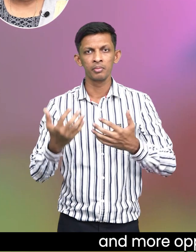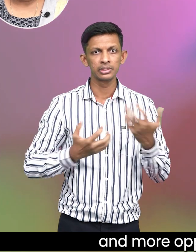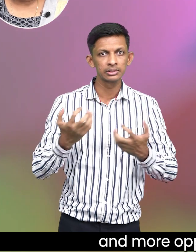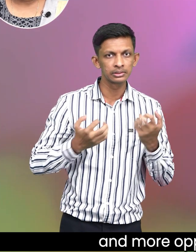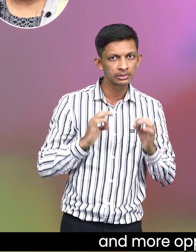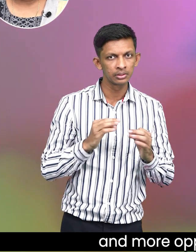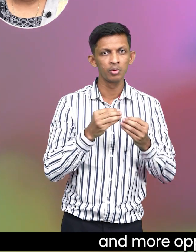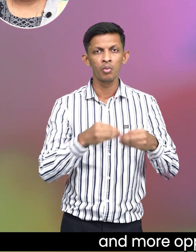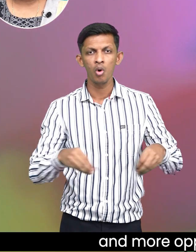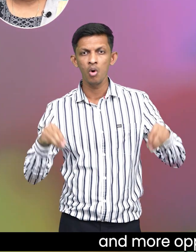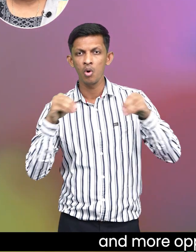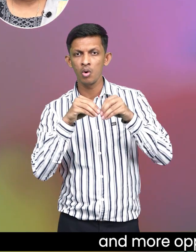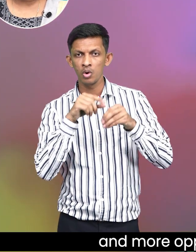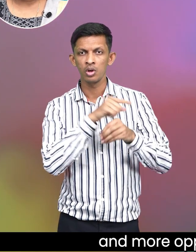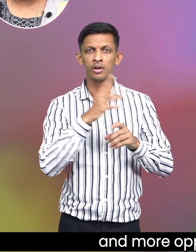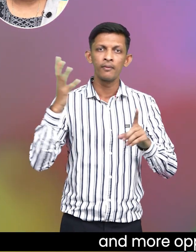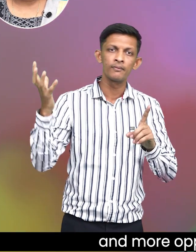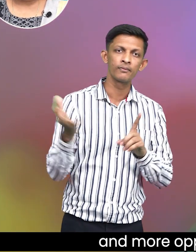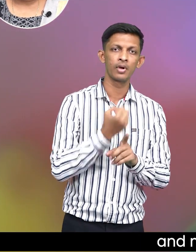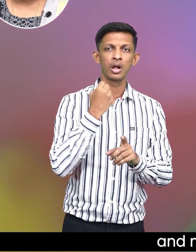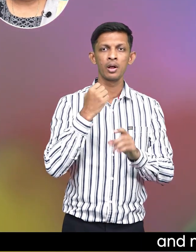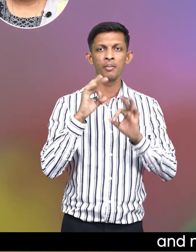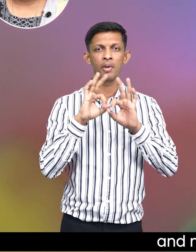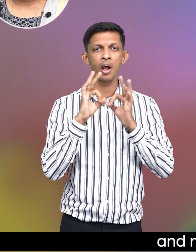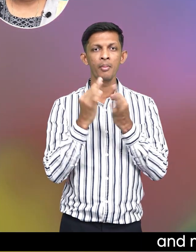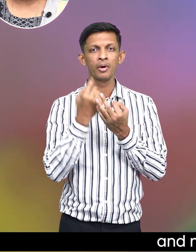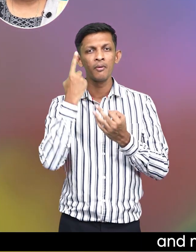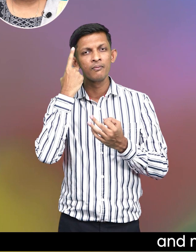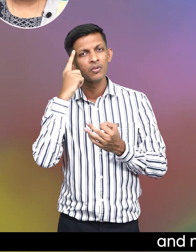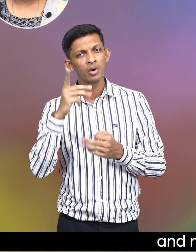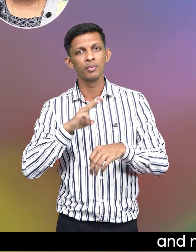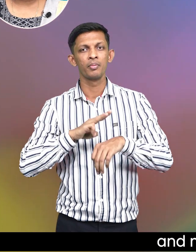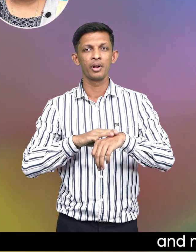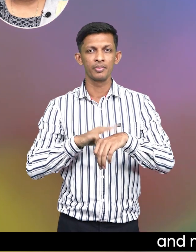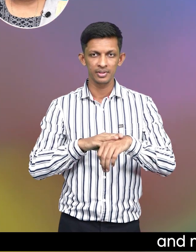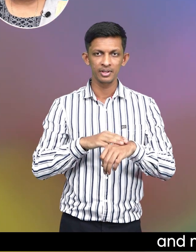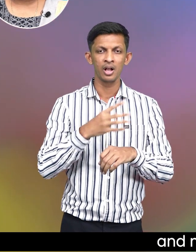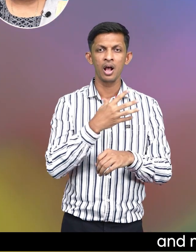and more opportunity for family members and maybe better services.